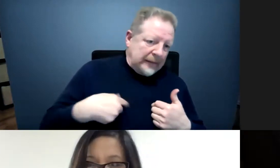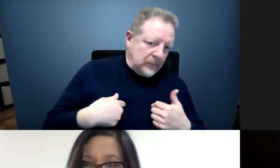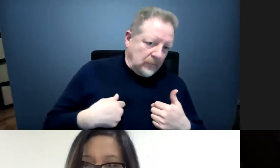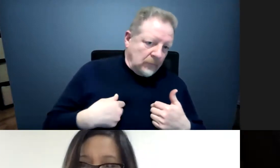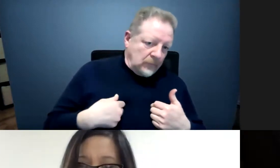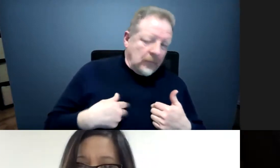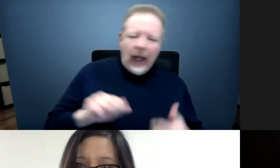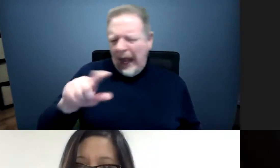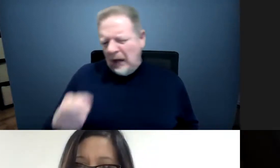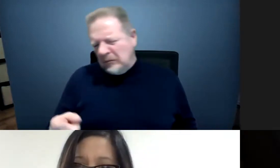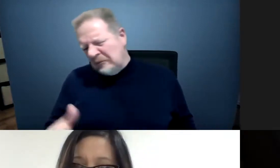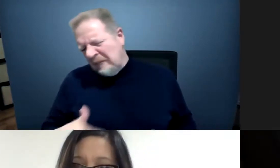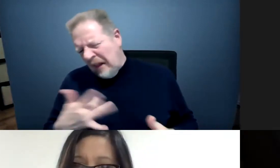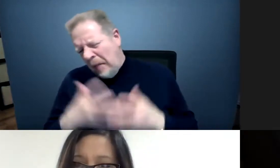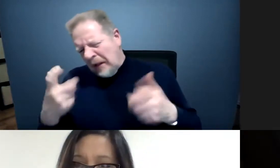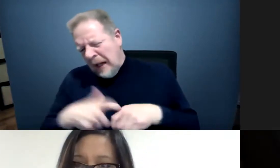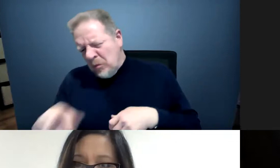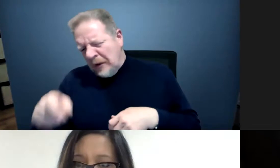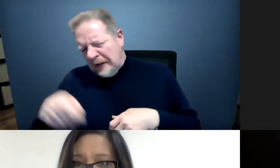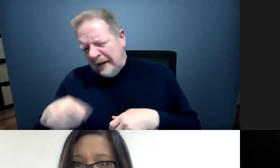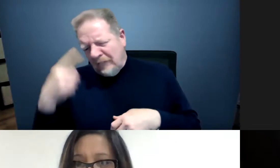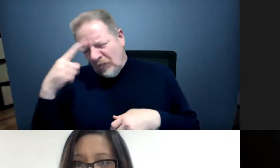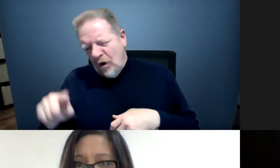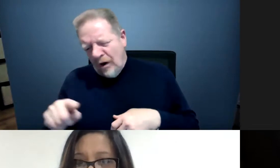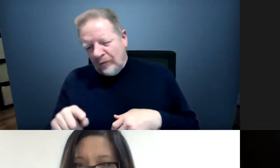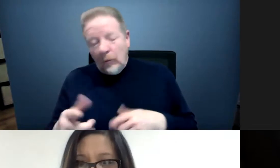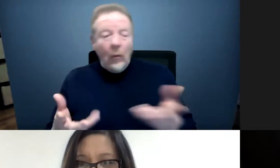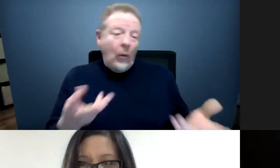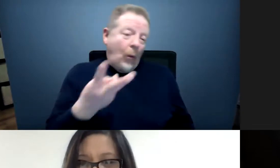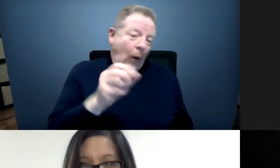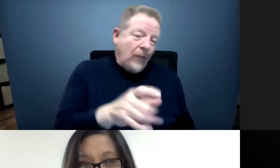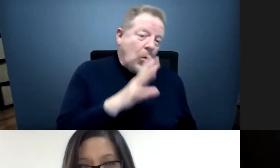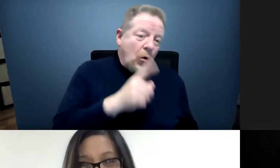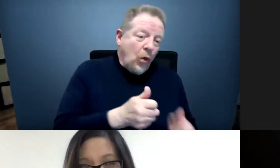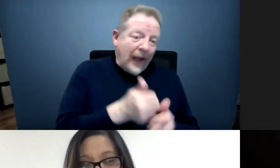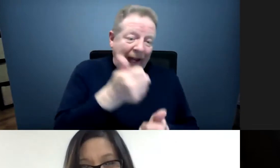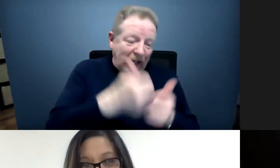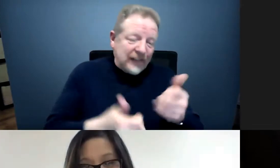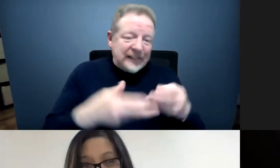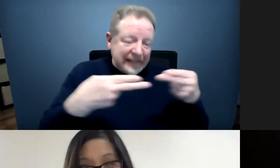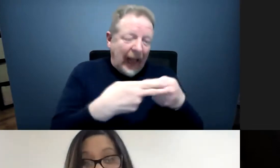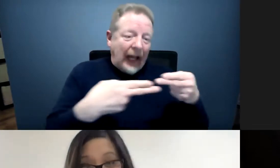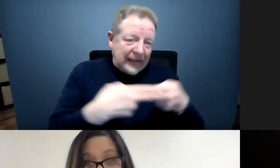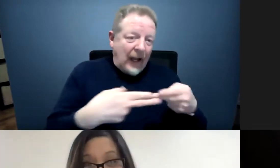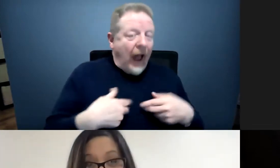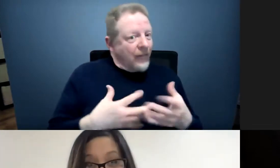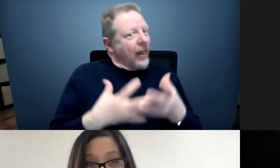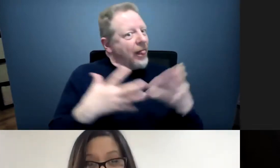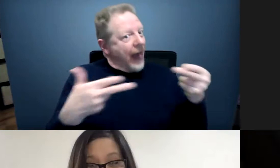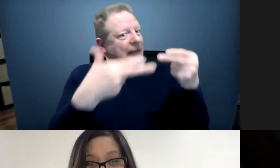Alex, what do you, how much time do you think you'll need for the Well, other? if we want to go through each slide, you know, there's a lot of slides, Yeah. and we could go through each